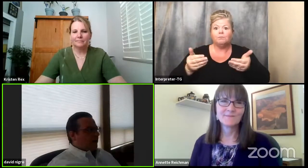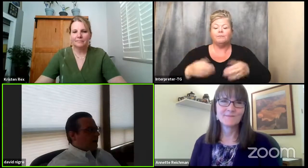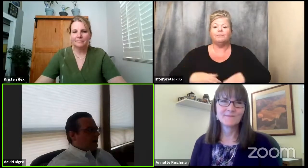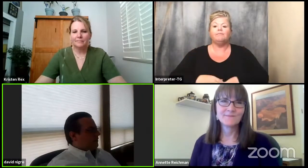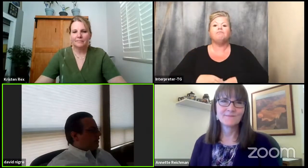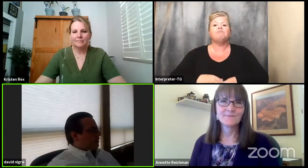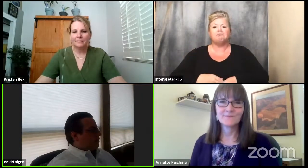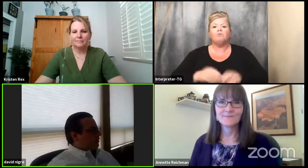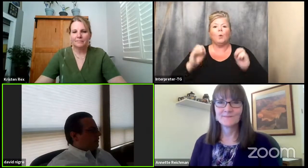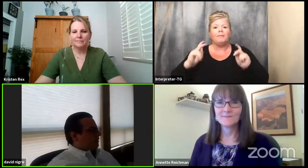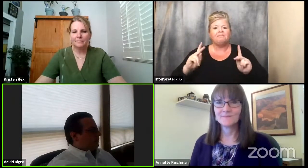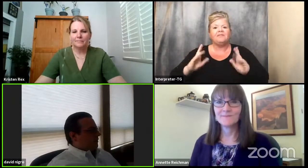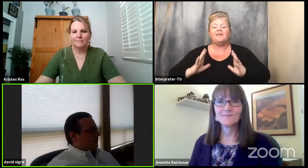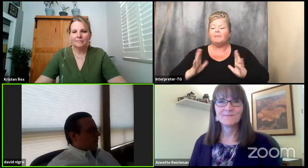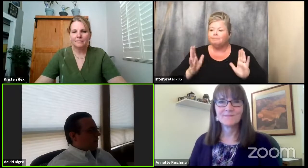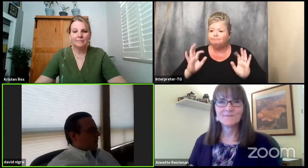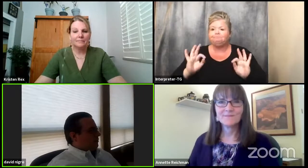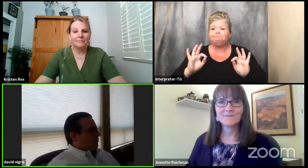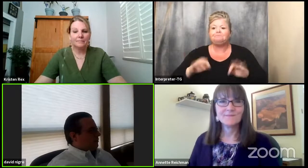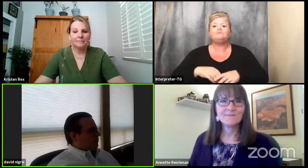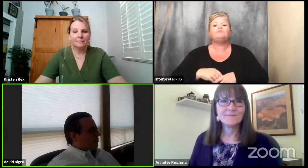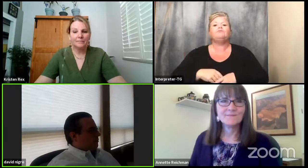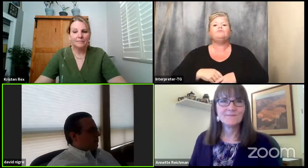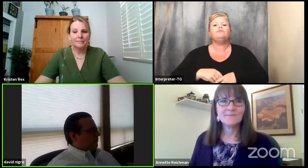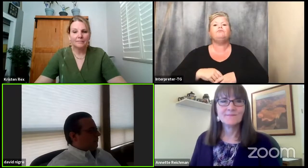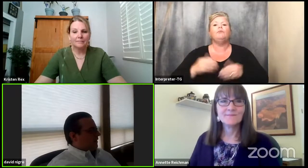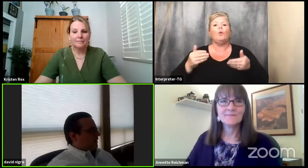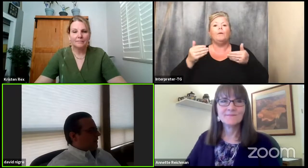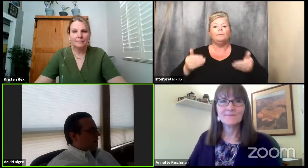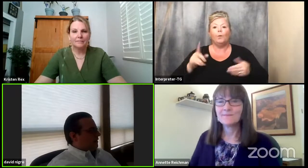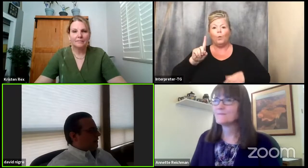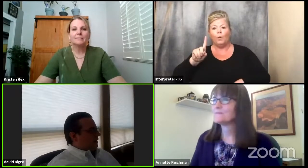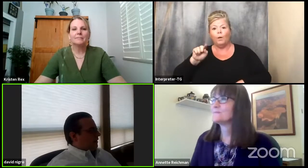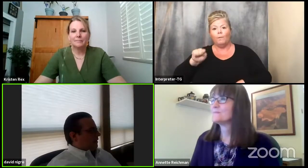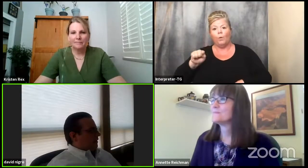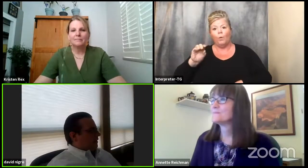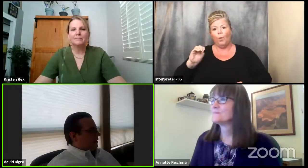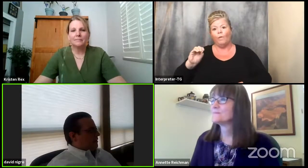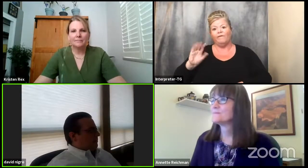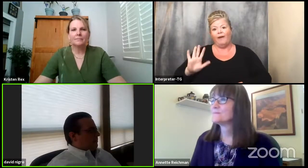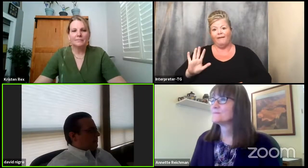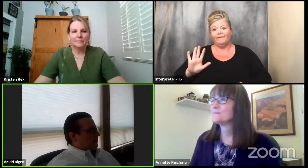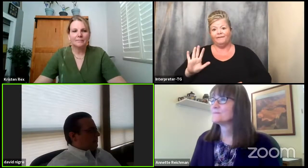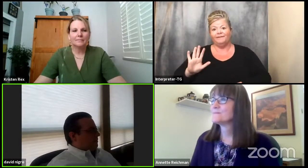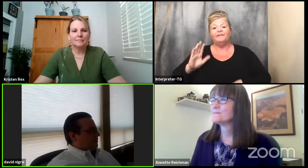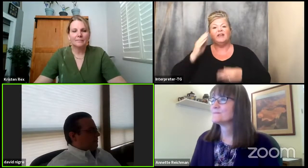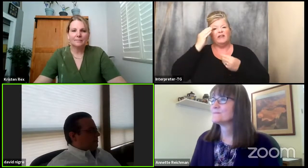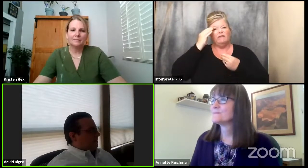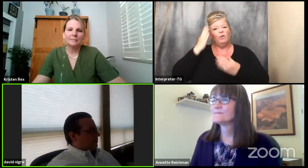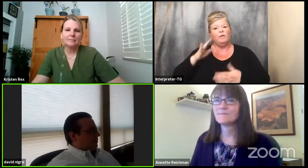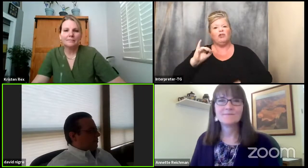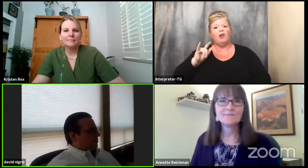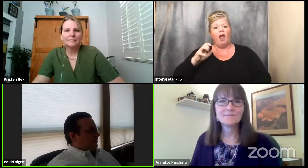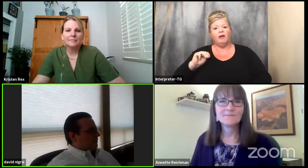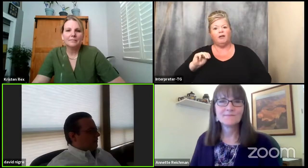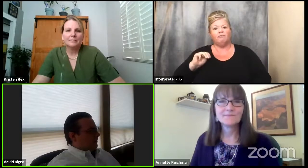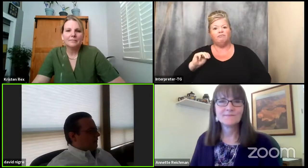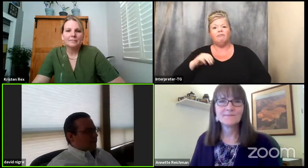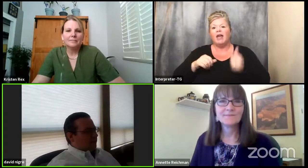Okay, seeing none, we can move on to 1.05, information item, Assistant Superintendent